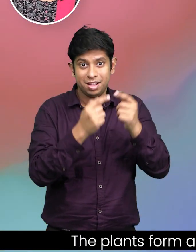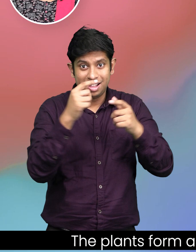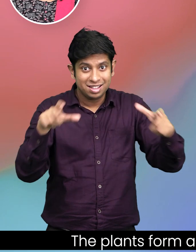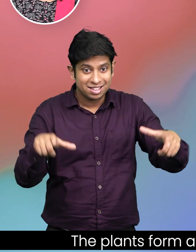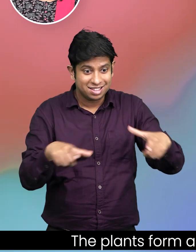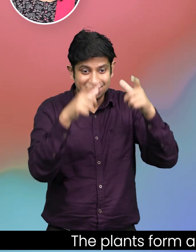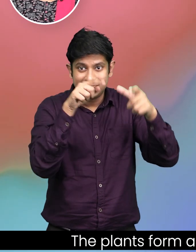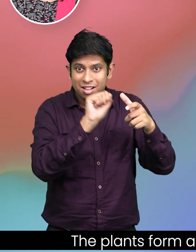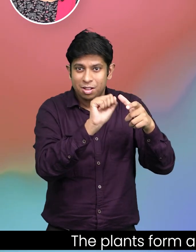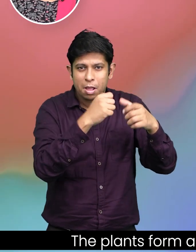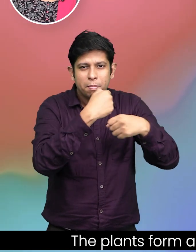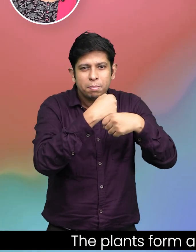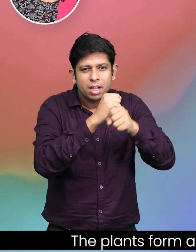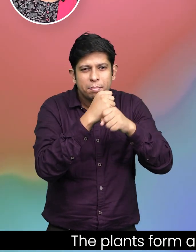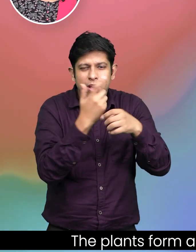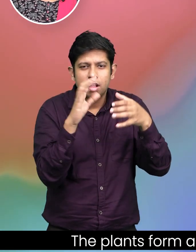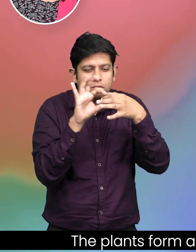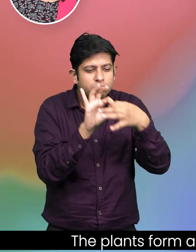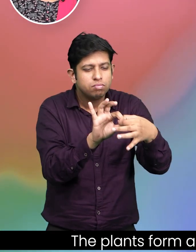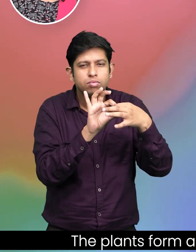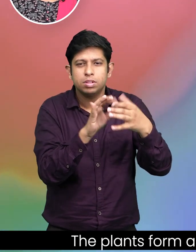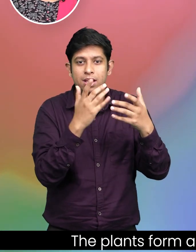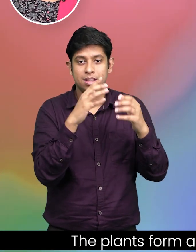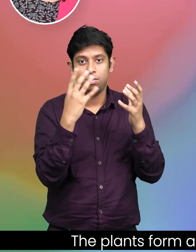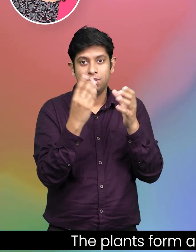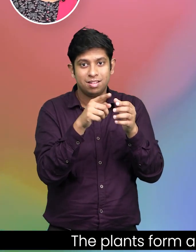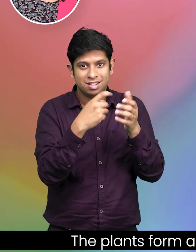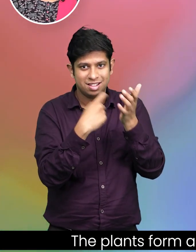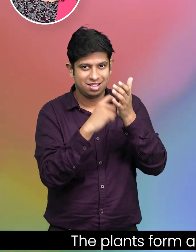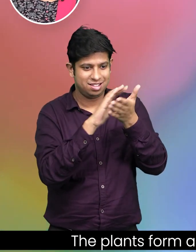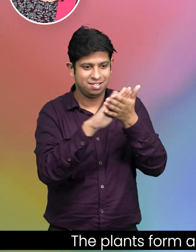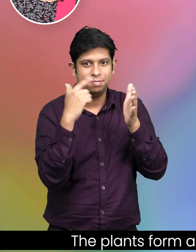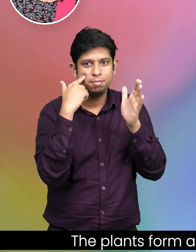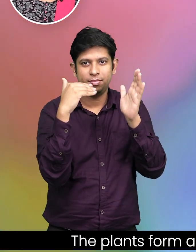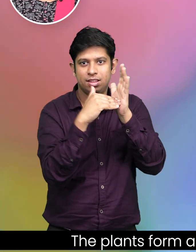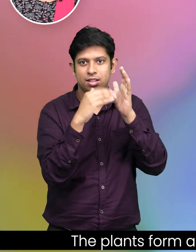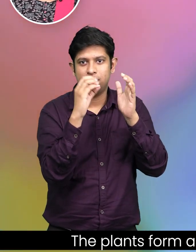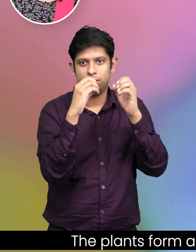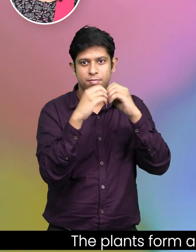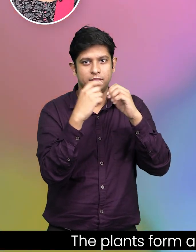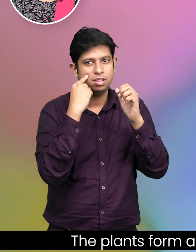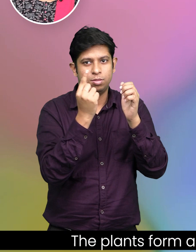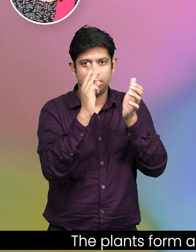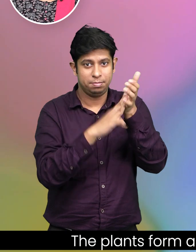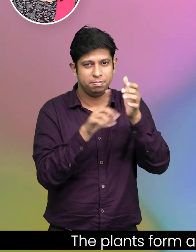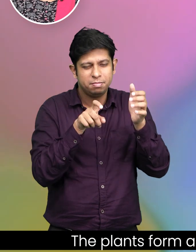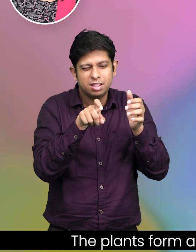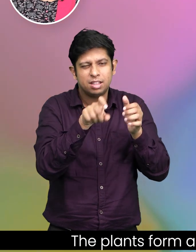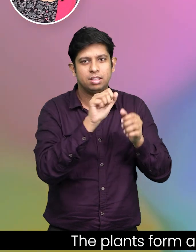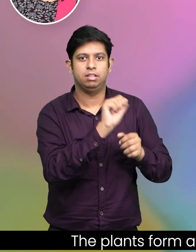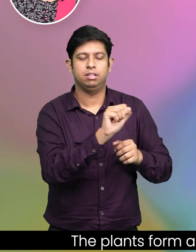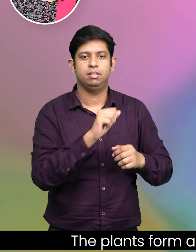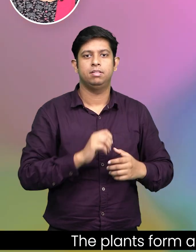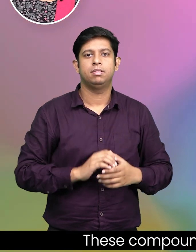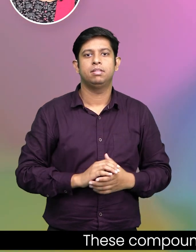The plants form a symbiotic relationship with rhizobium.